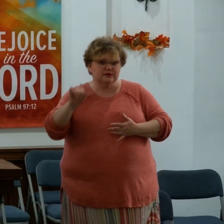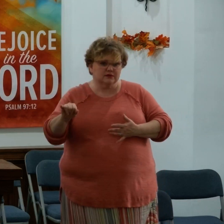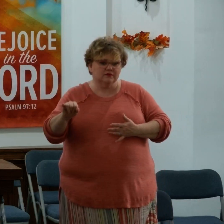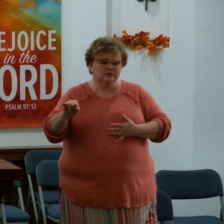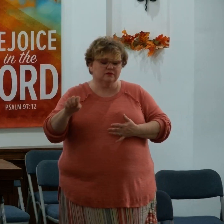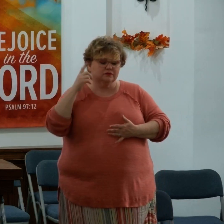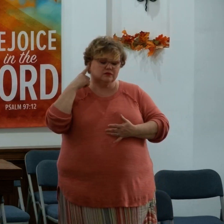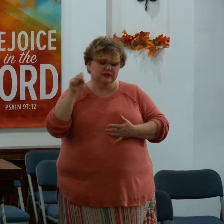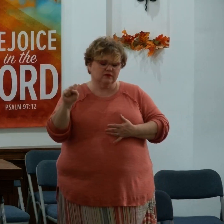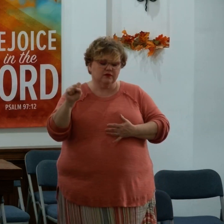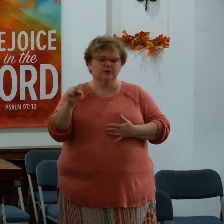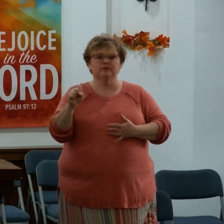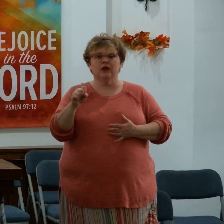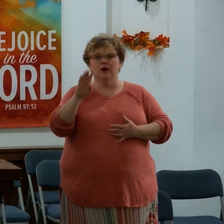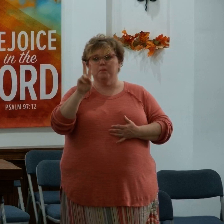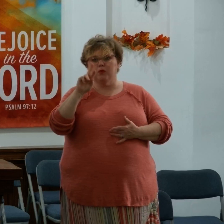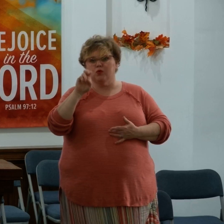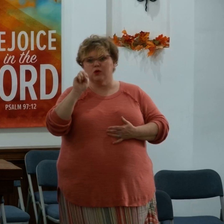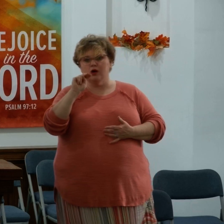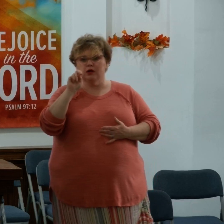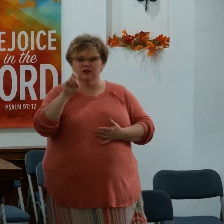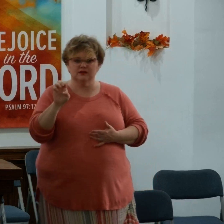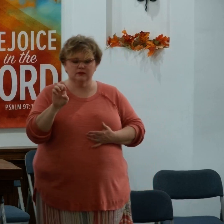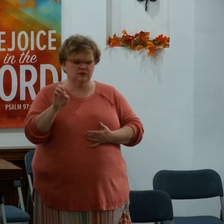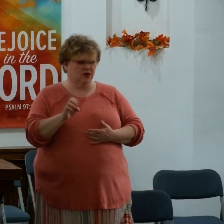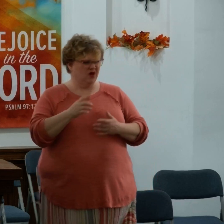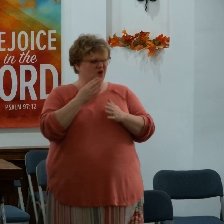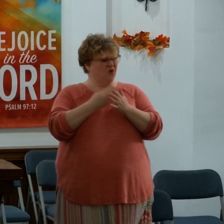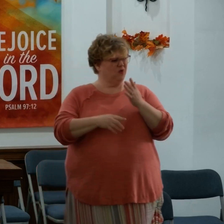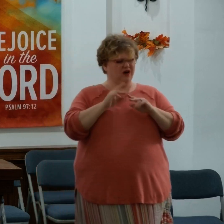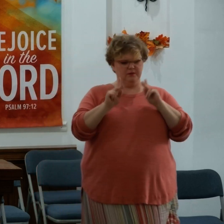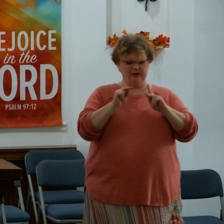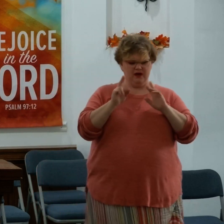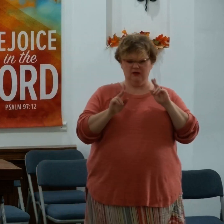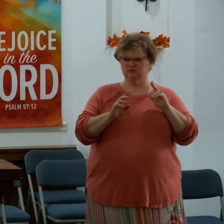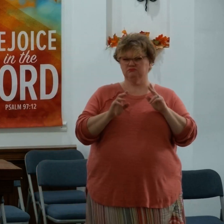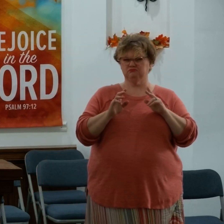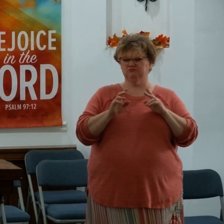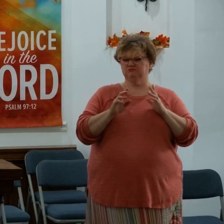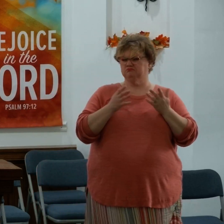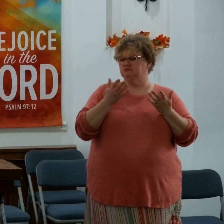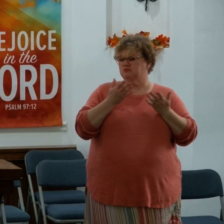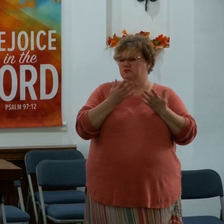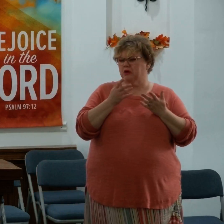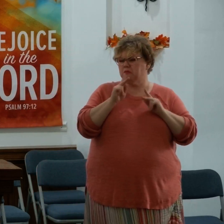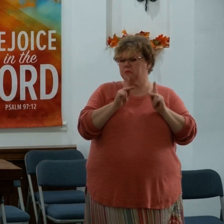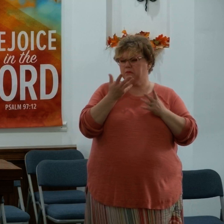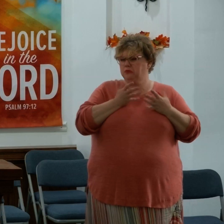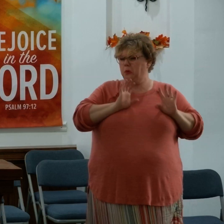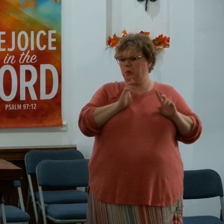willing? What about those who are unwilling? Like that little boy at my home church who said, no, it's